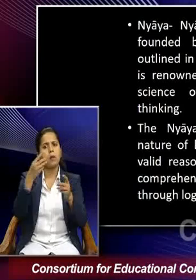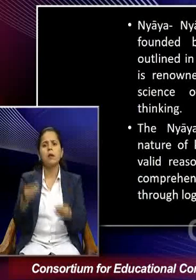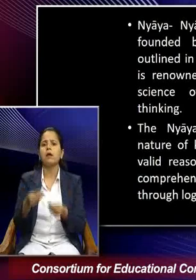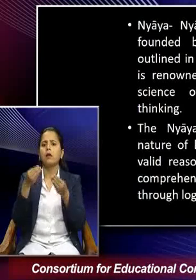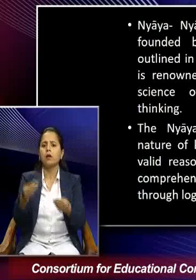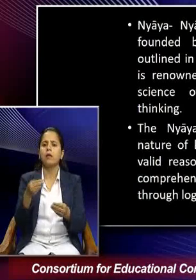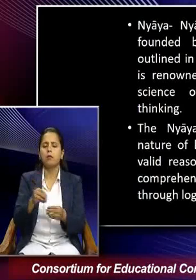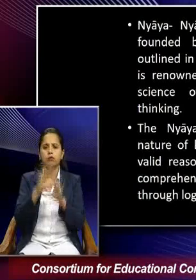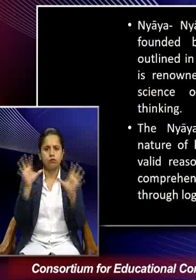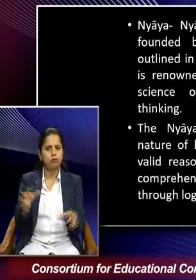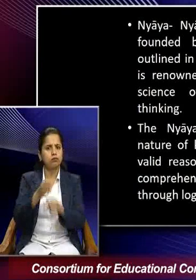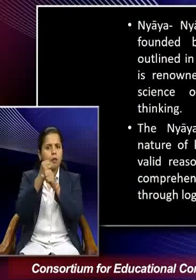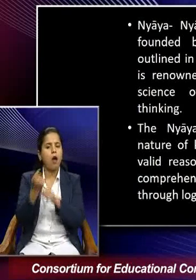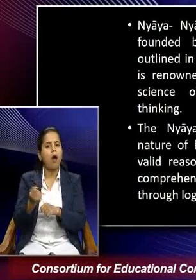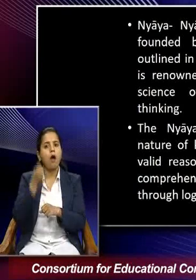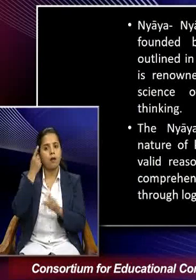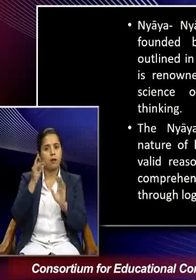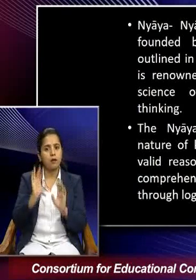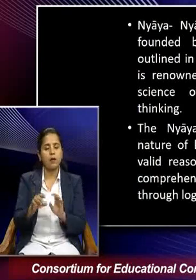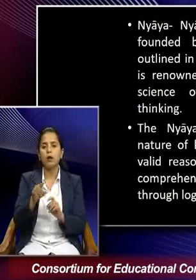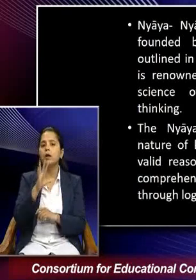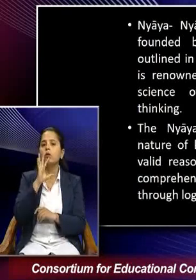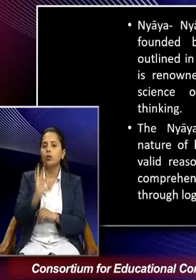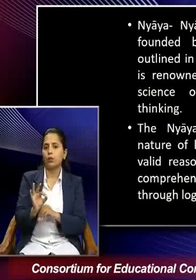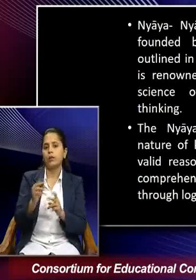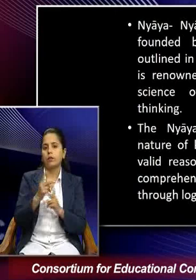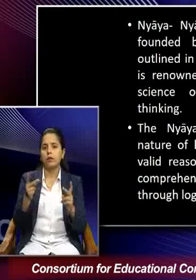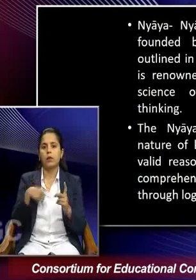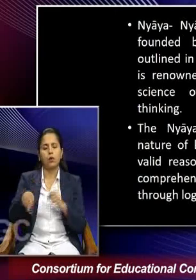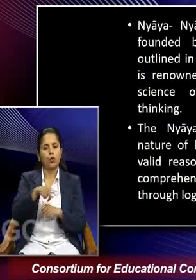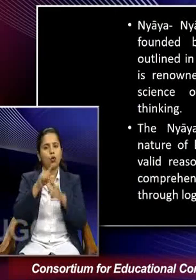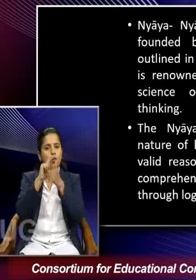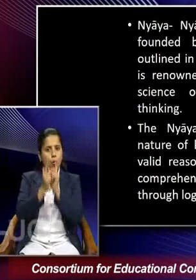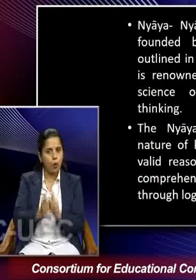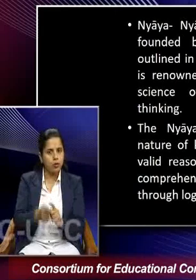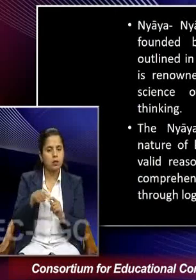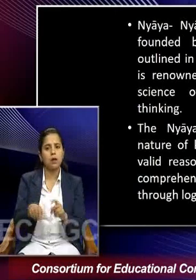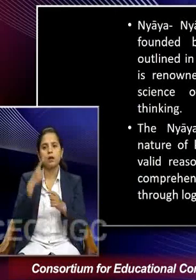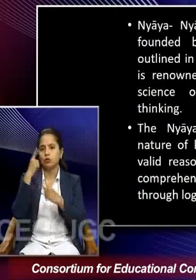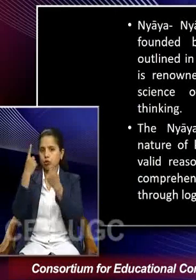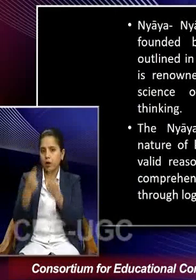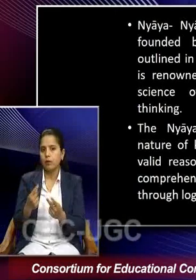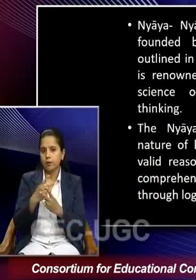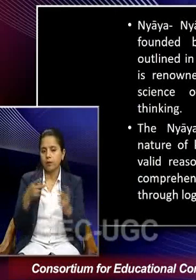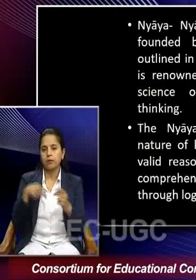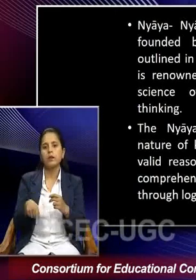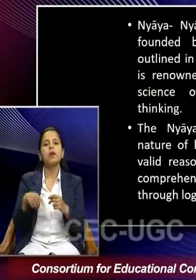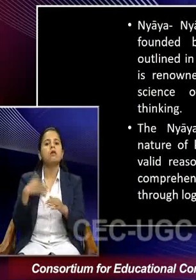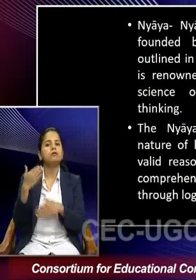a comprehensive understanding of reality through logical analysis and